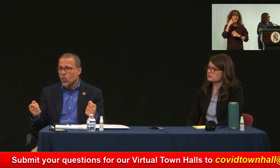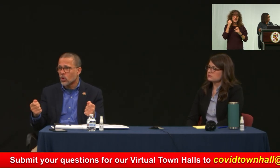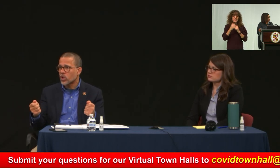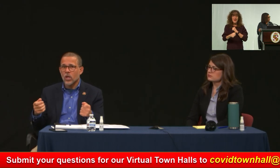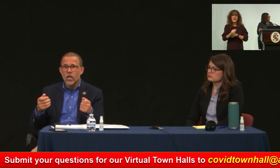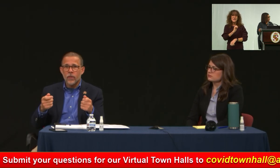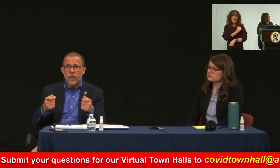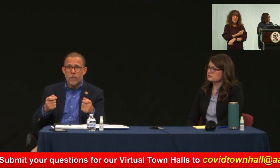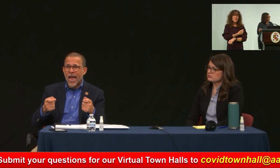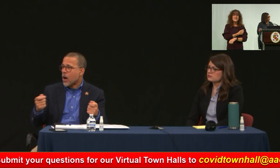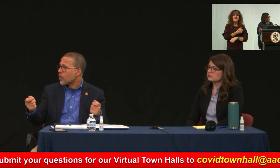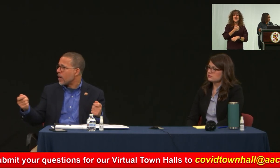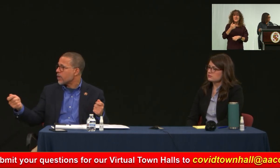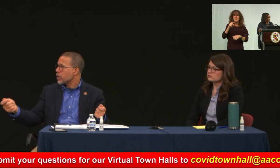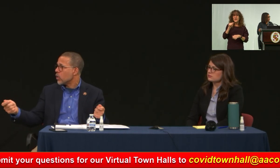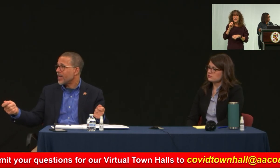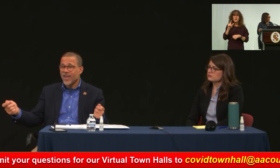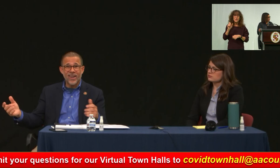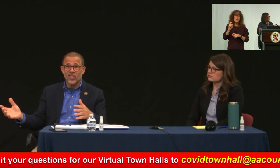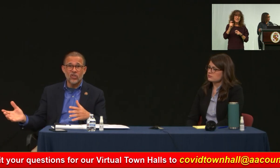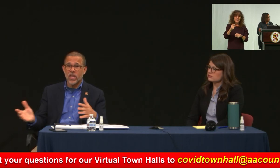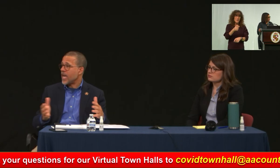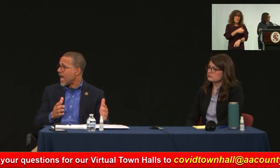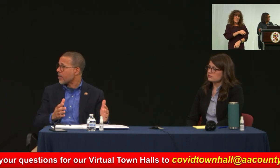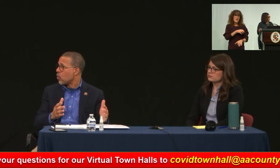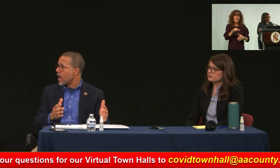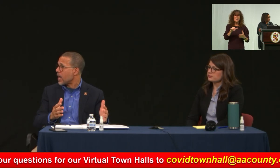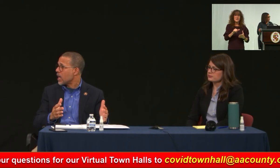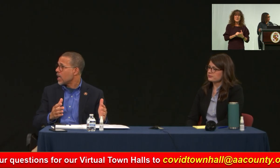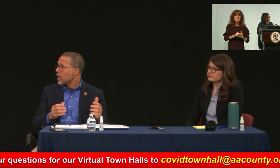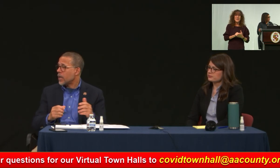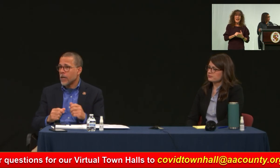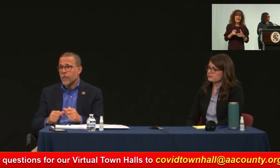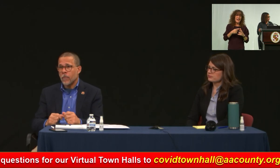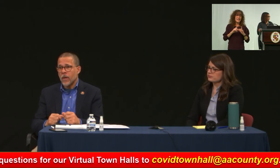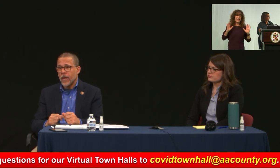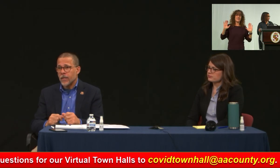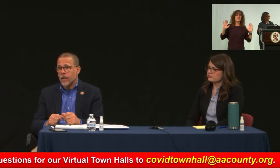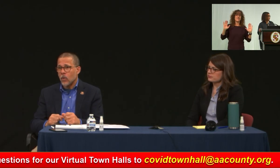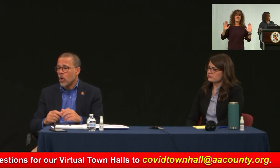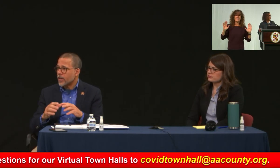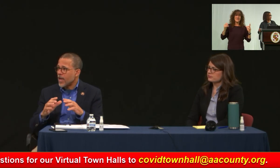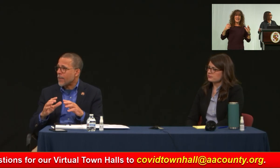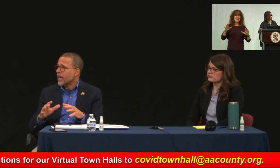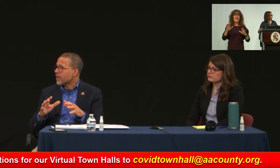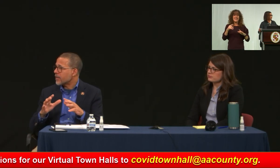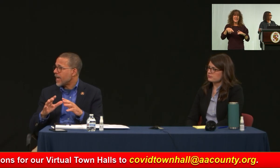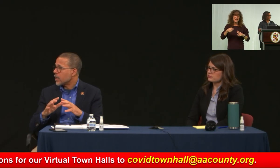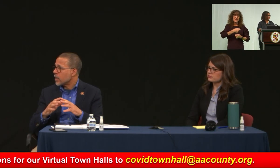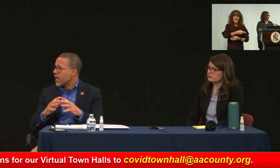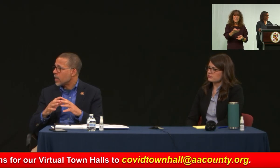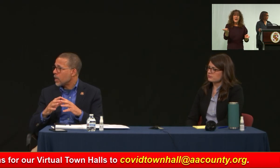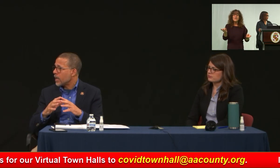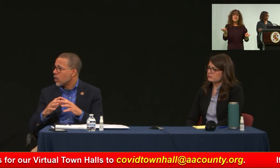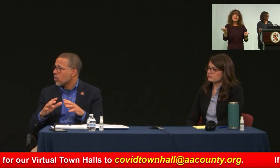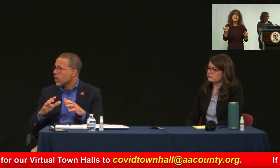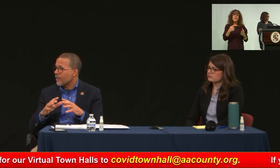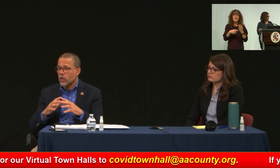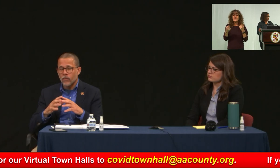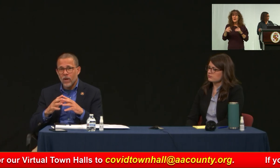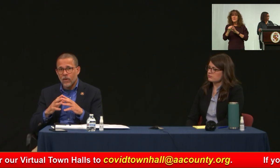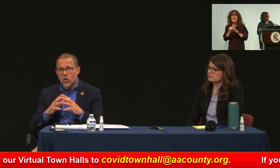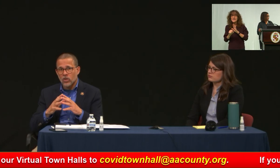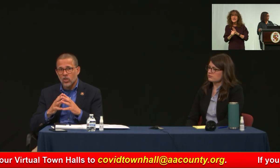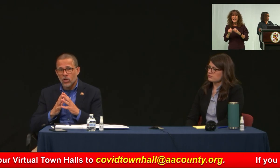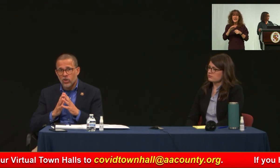the tools, the empower them to do it, and essentially get out of the way. What is happening at the state and local